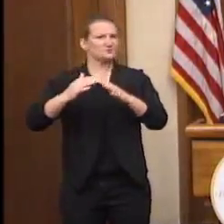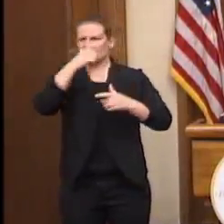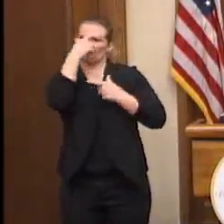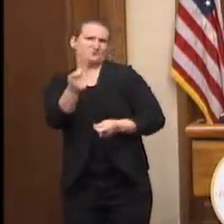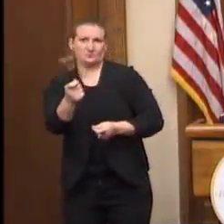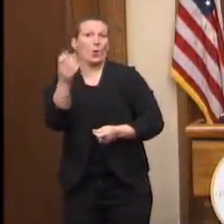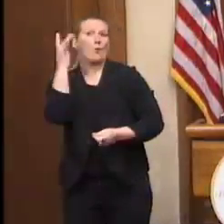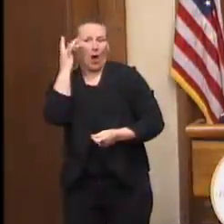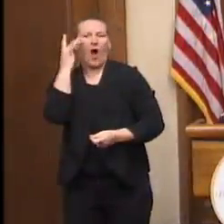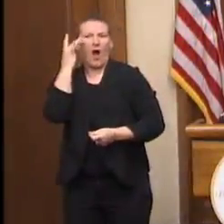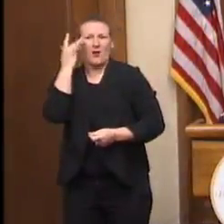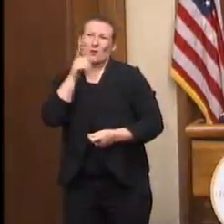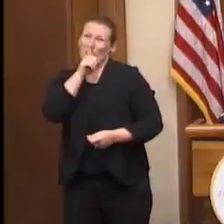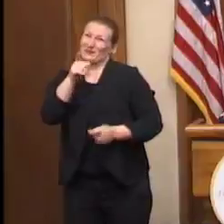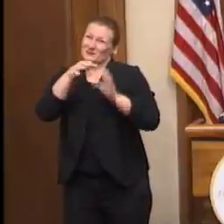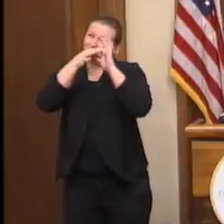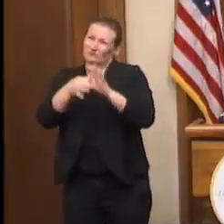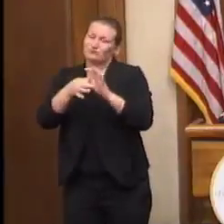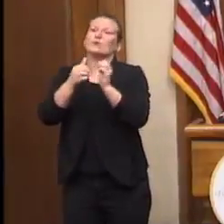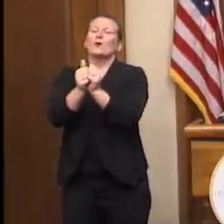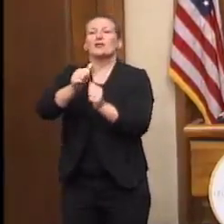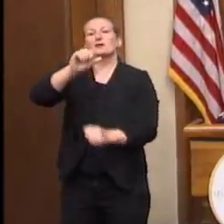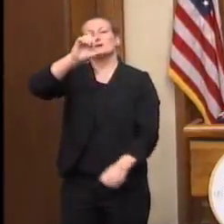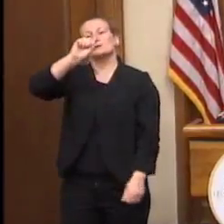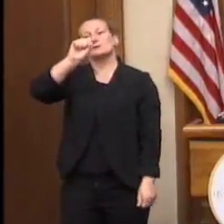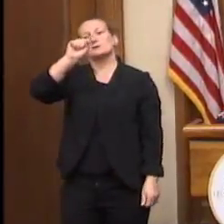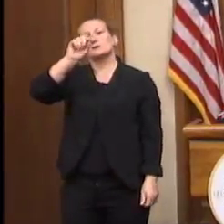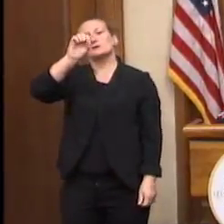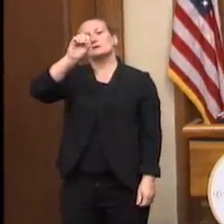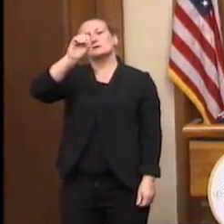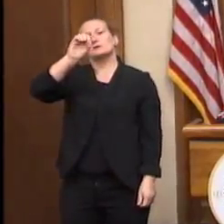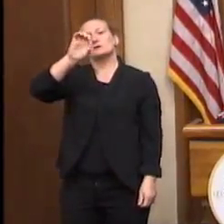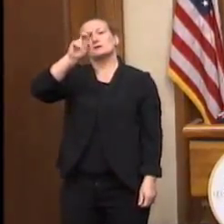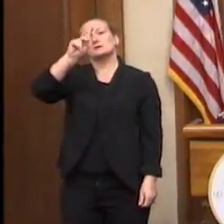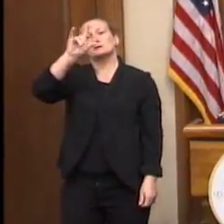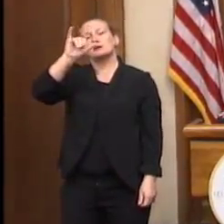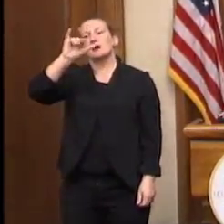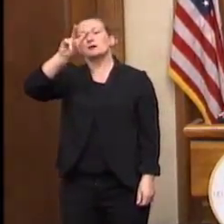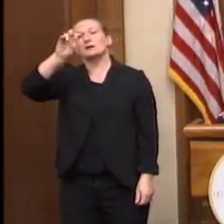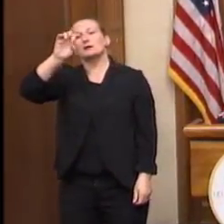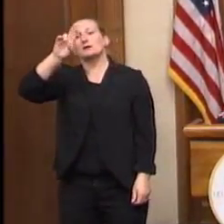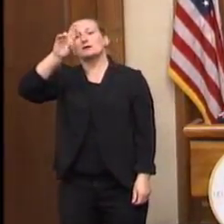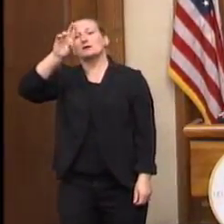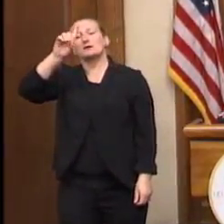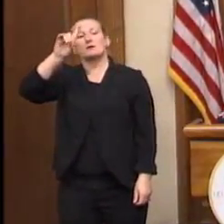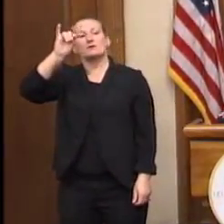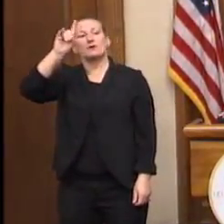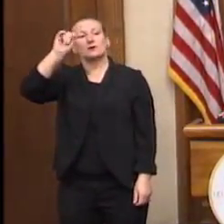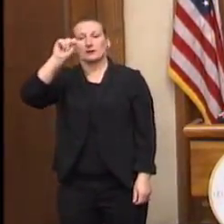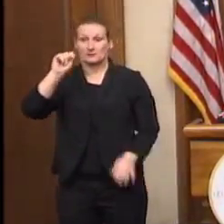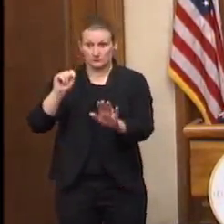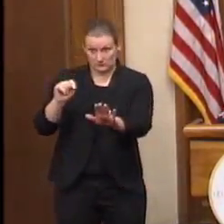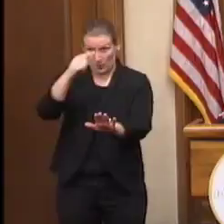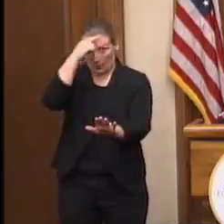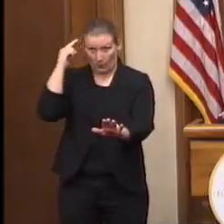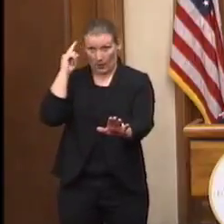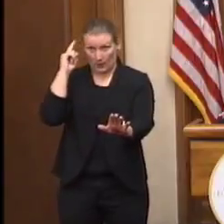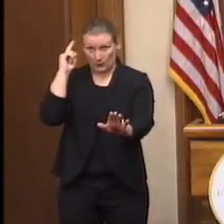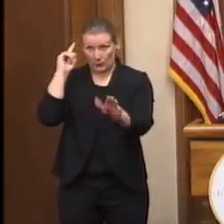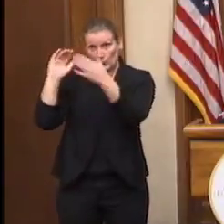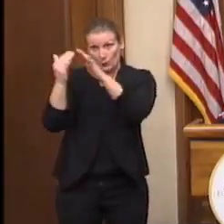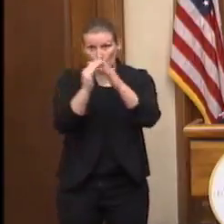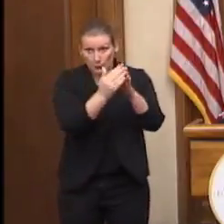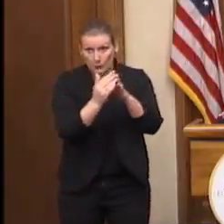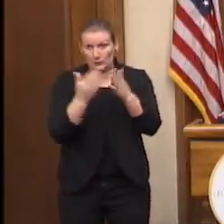verdict. What do you say to that community with your hire? I'm going to say to that community that I am certainly going to be there. Like I